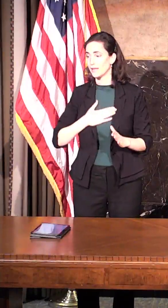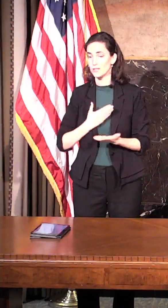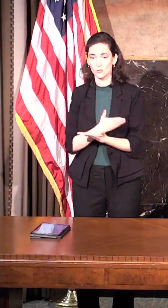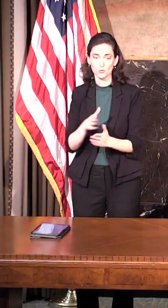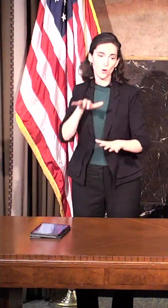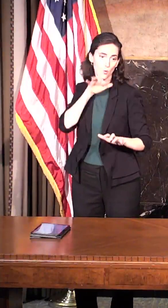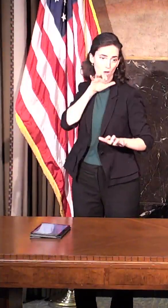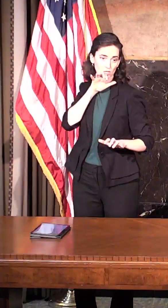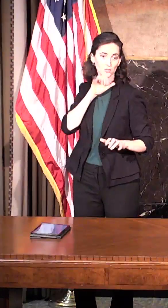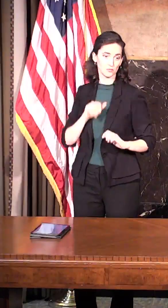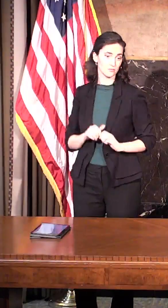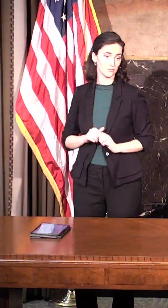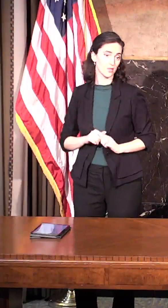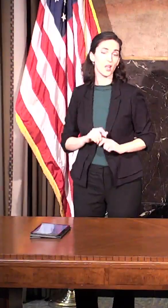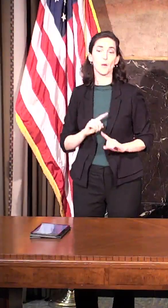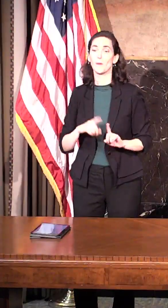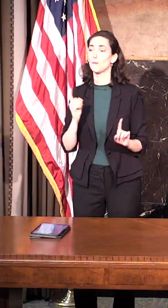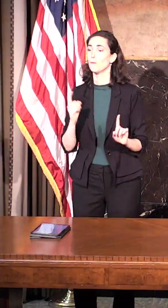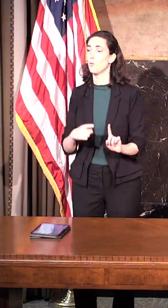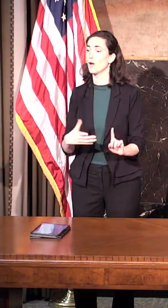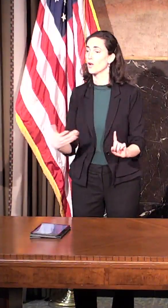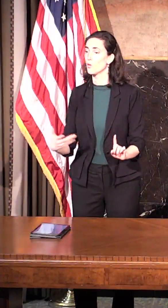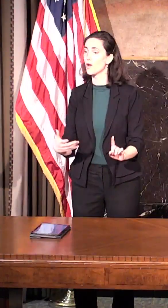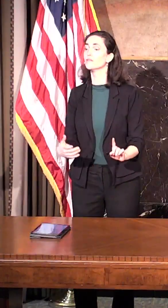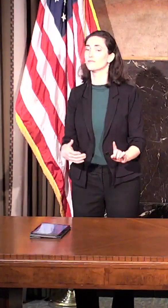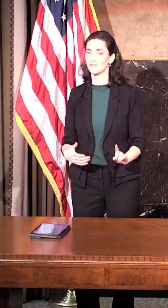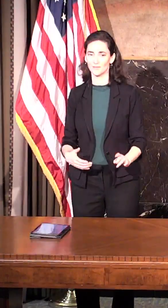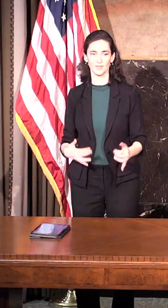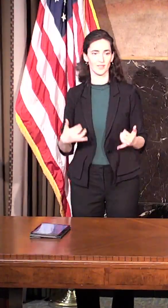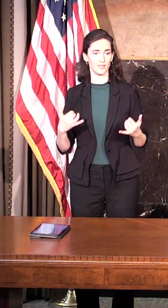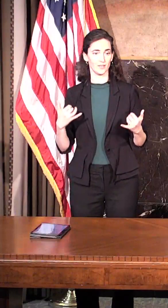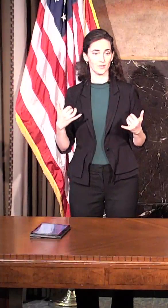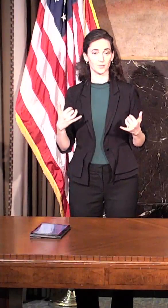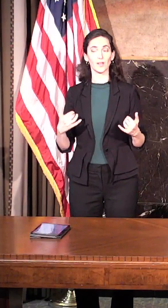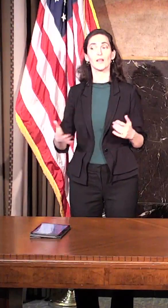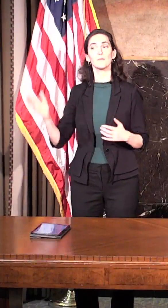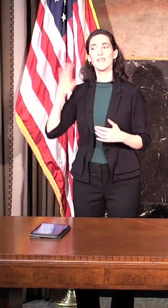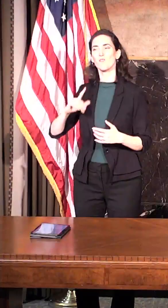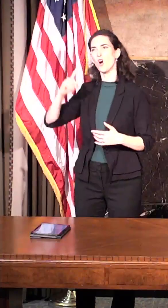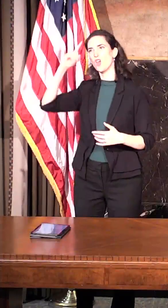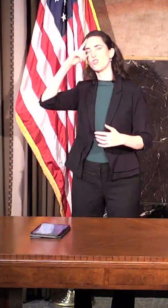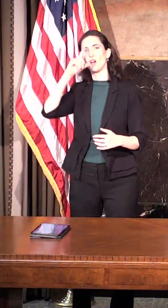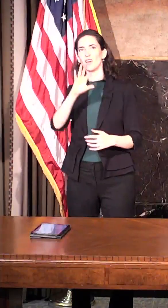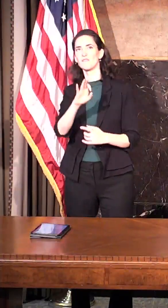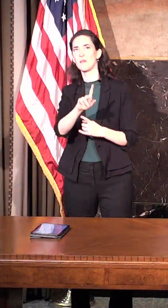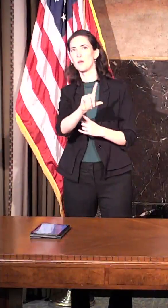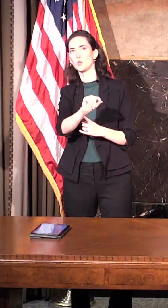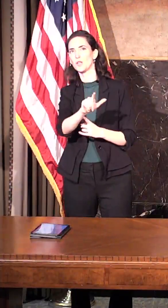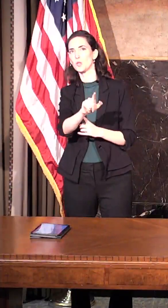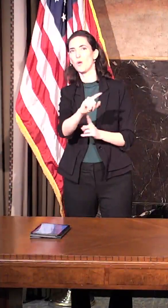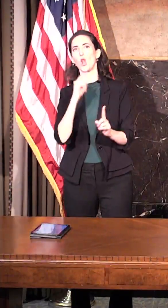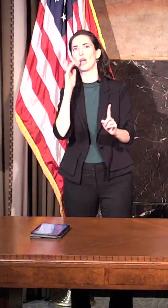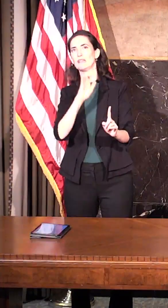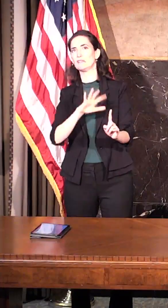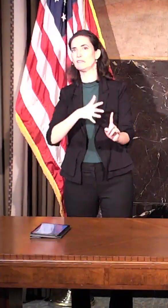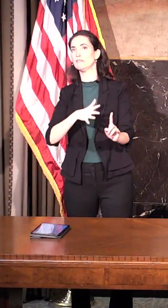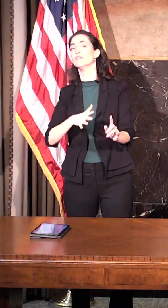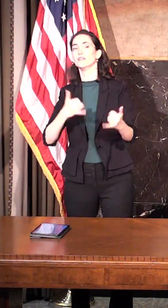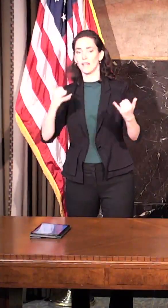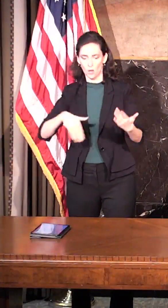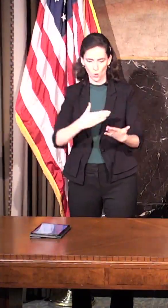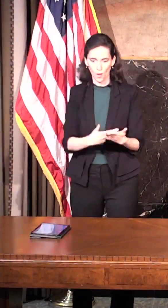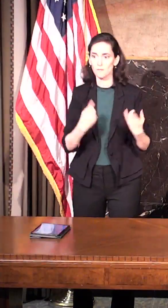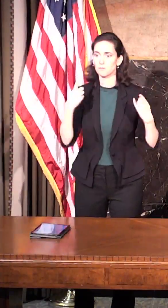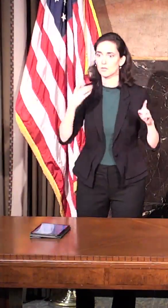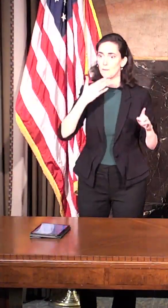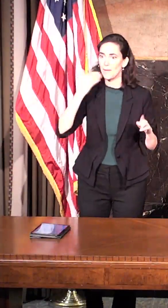in. But the bottom line is we are in a much, much better place than we thought might be the case. And I want